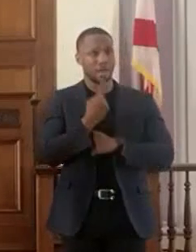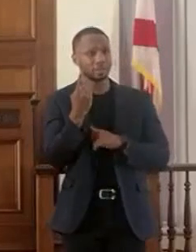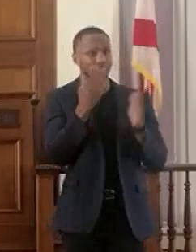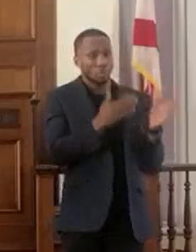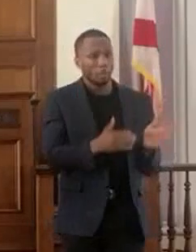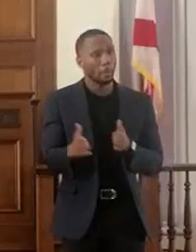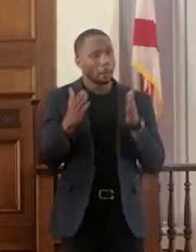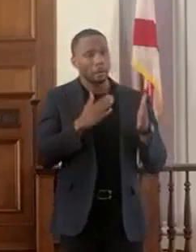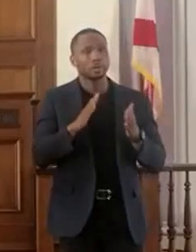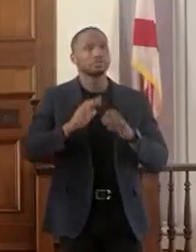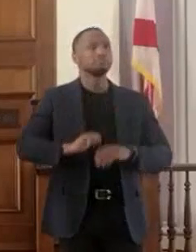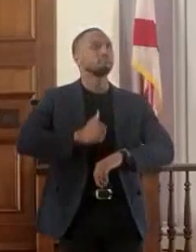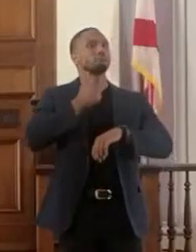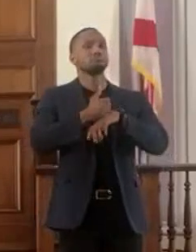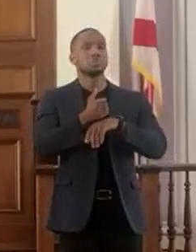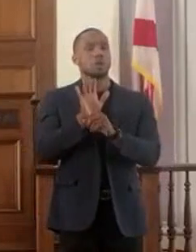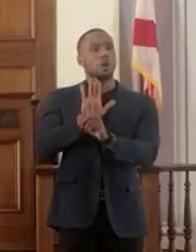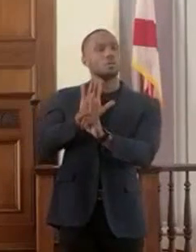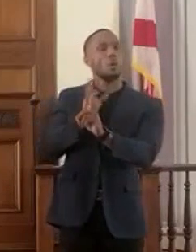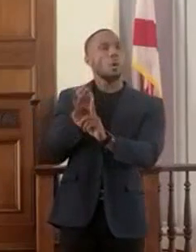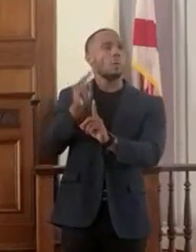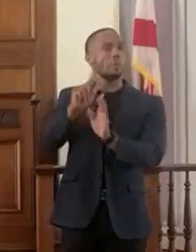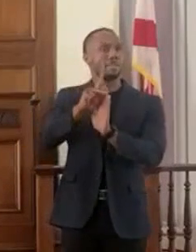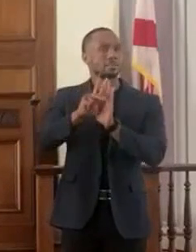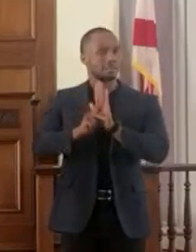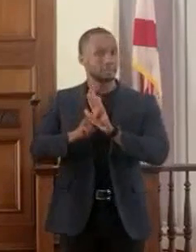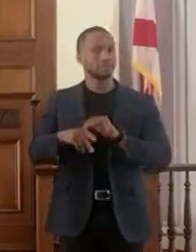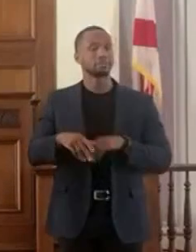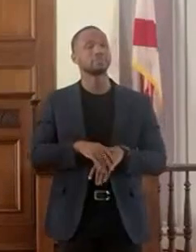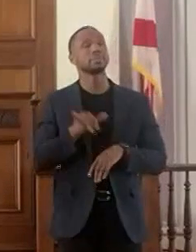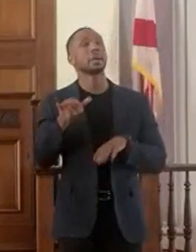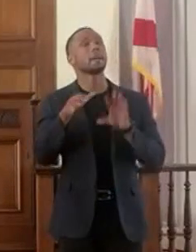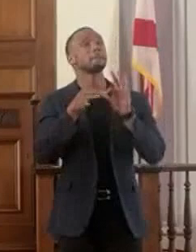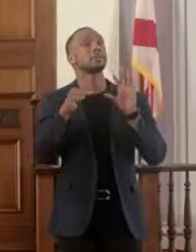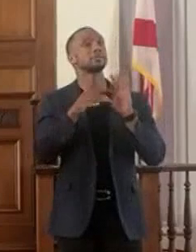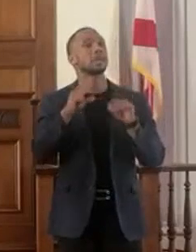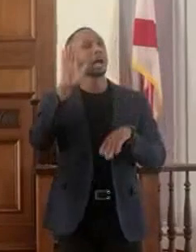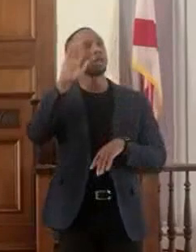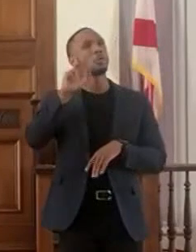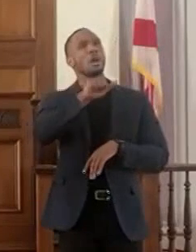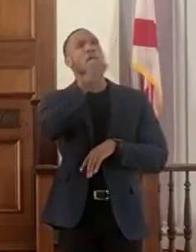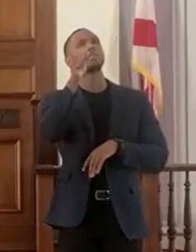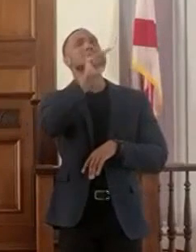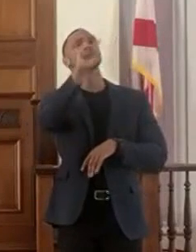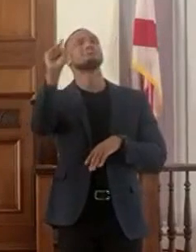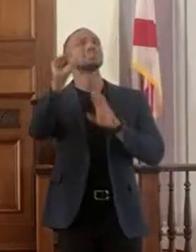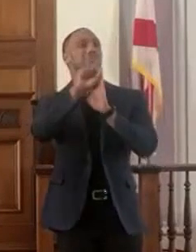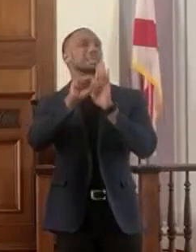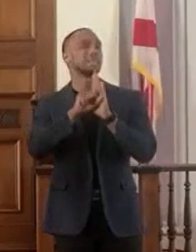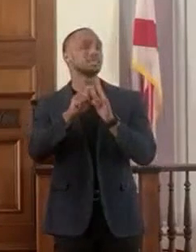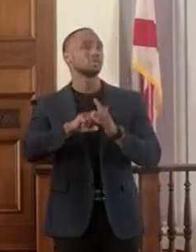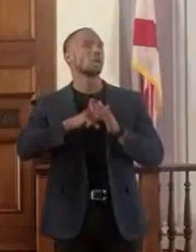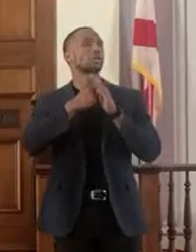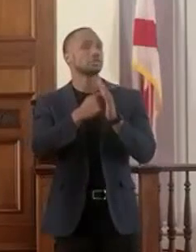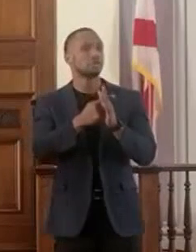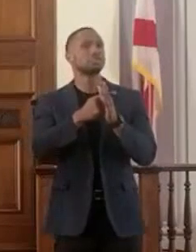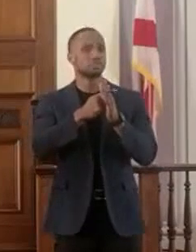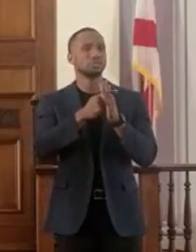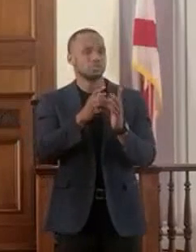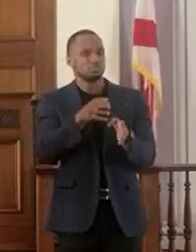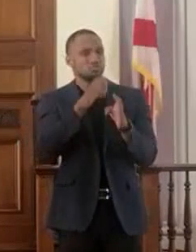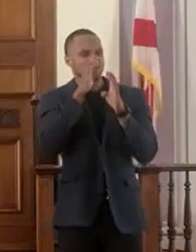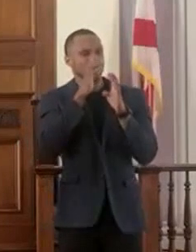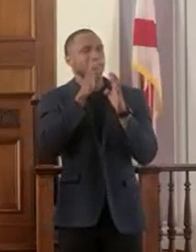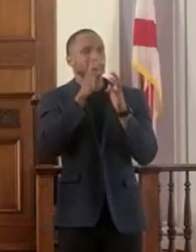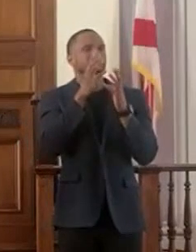to impose their own policies. As I said, I know other states have started to lift some of their restrictions, and we've